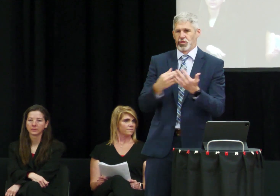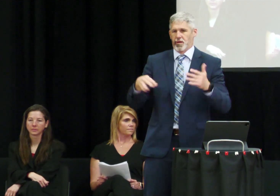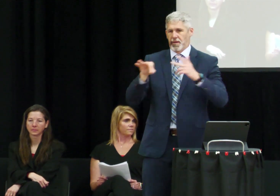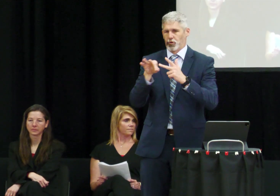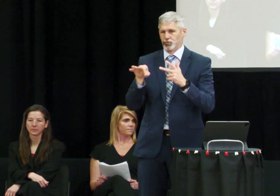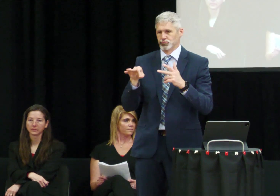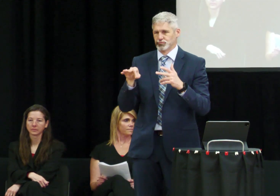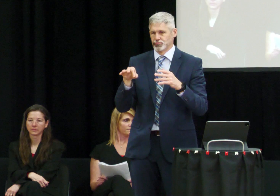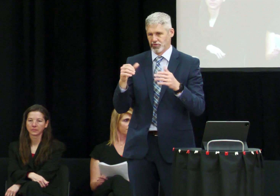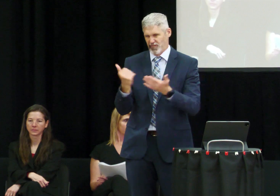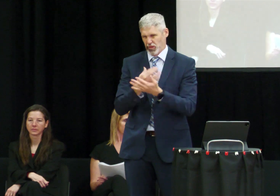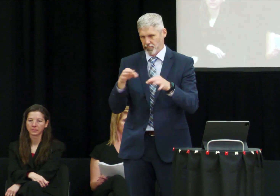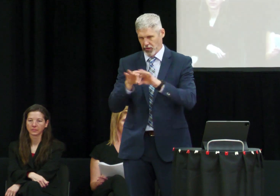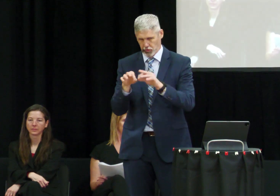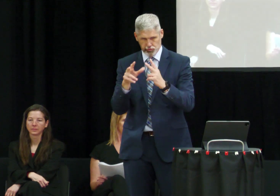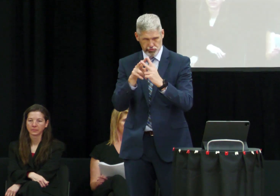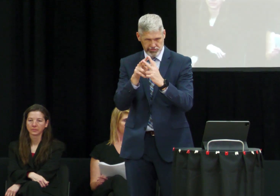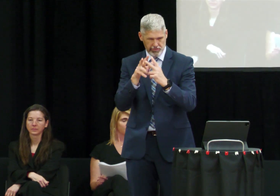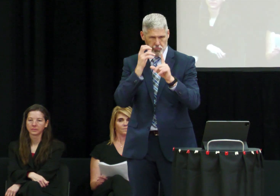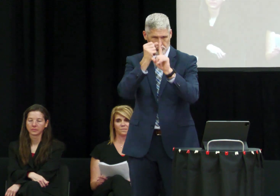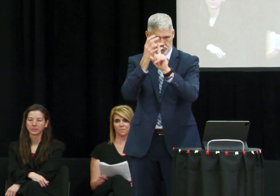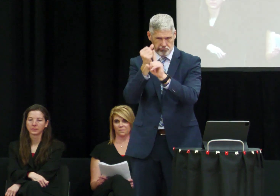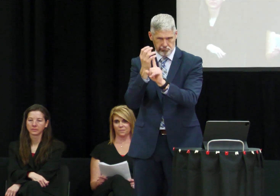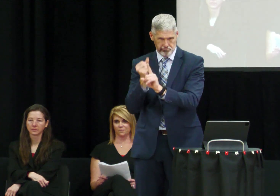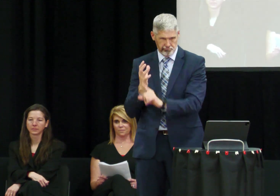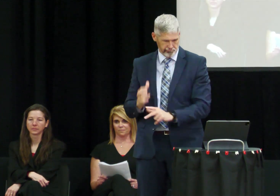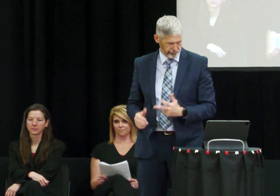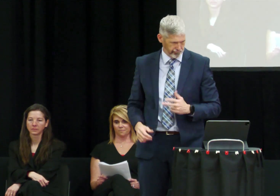And thirdly, everything matters. Everything matters.